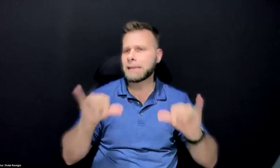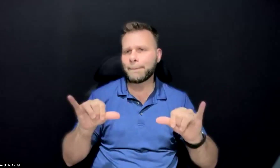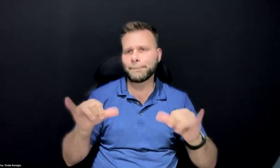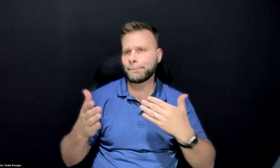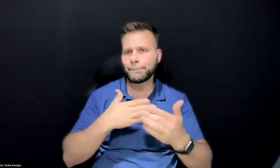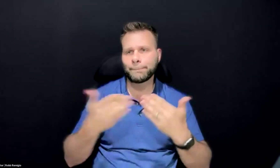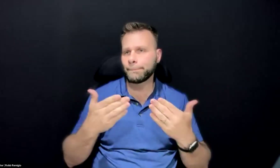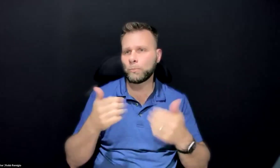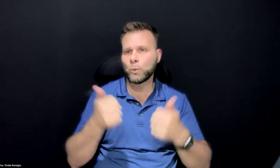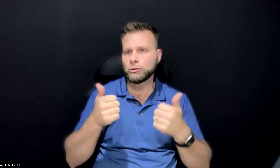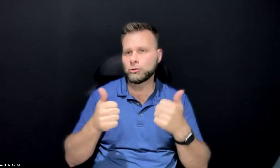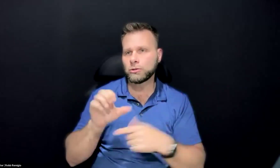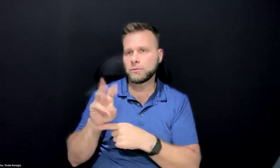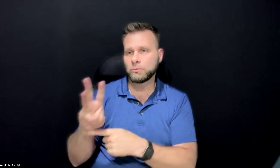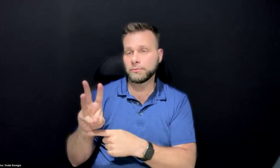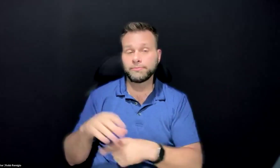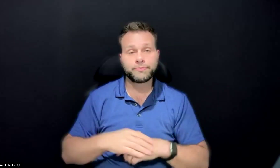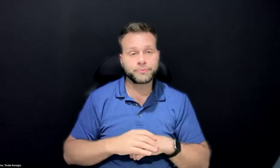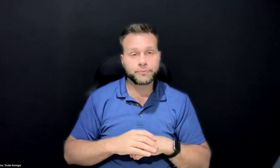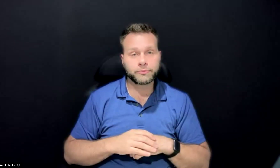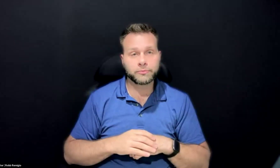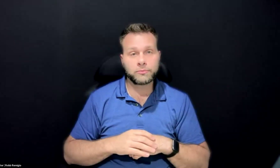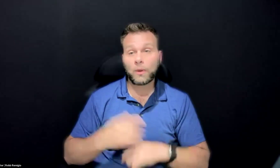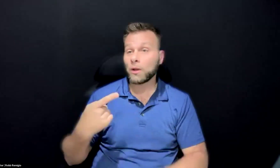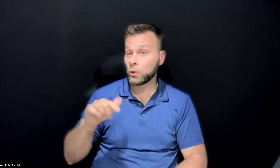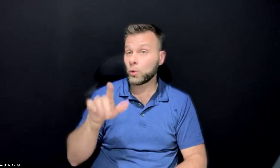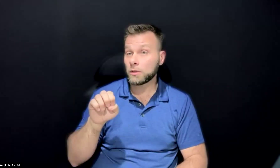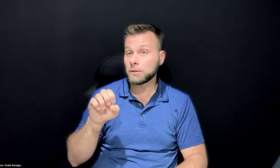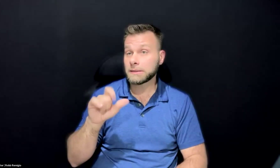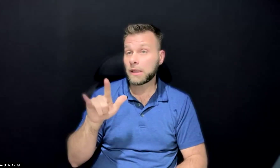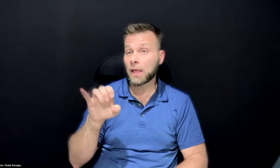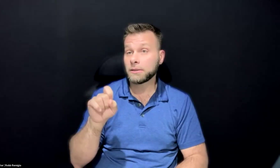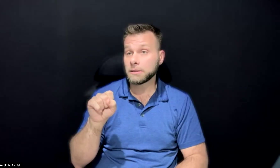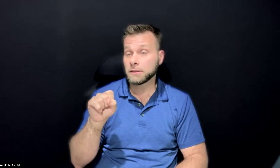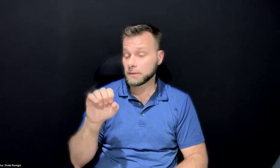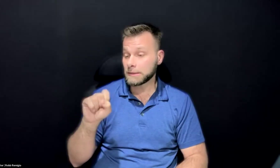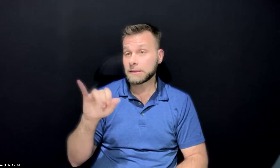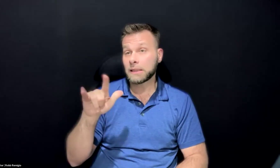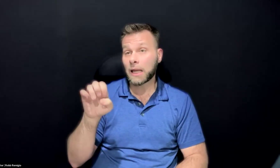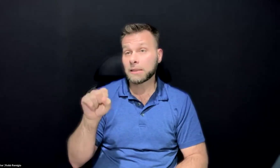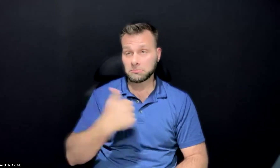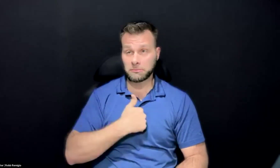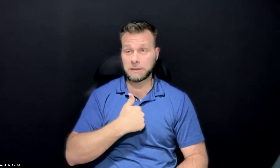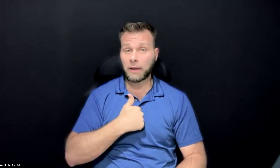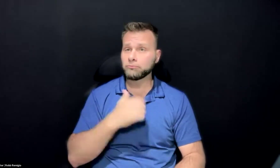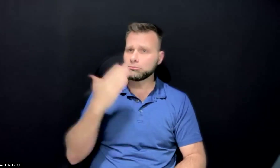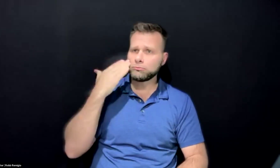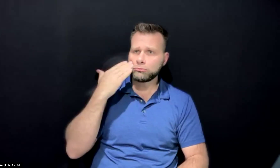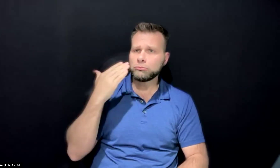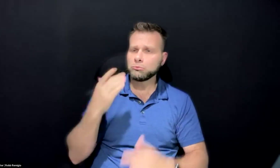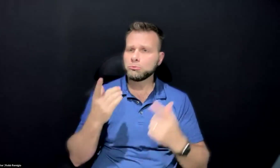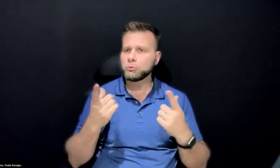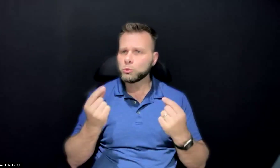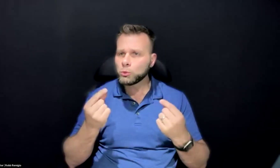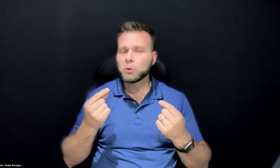Google Slides, I know how to use them. I don't use it for one very simple reason. I haven't checked this out, admittedly, in a year or